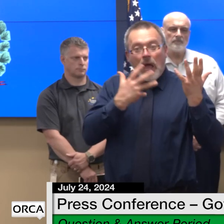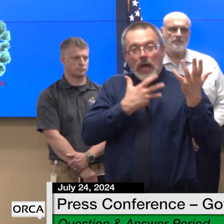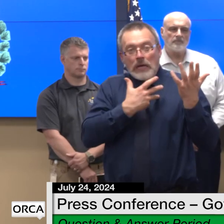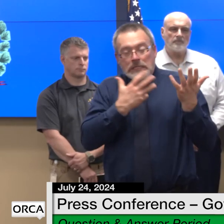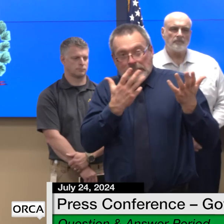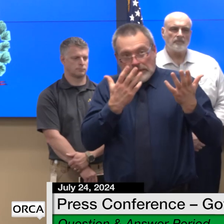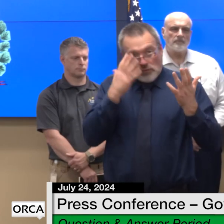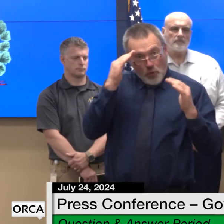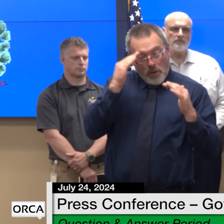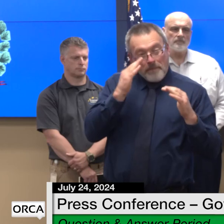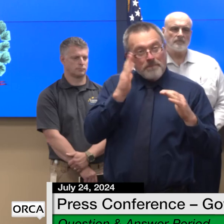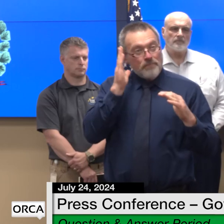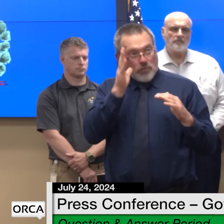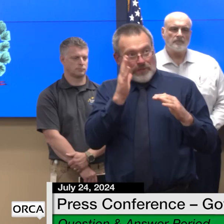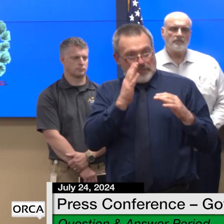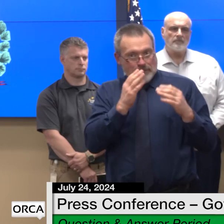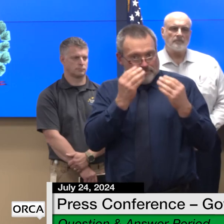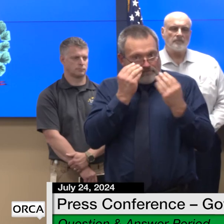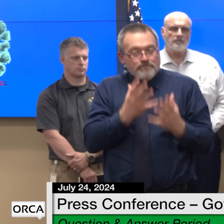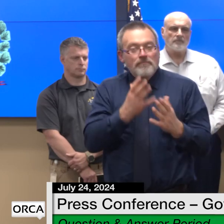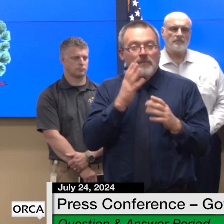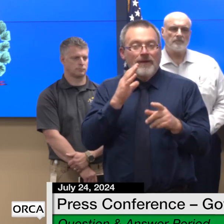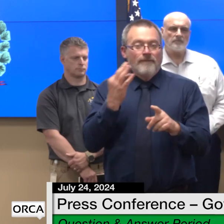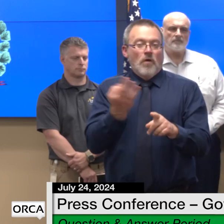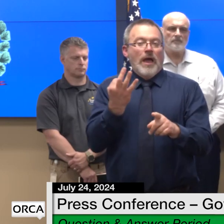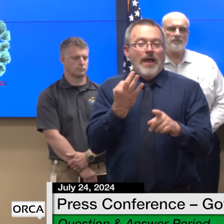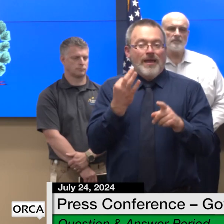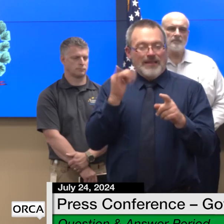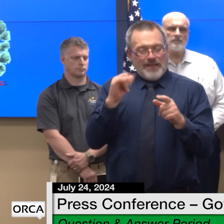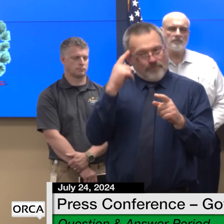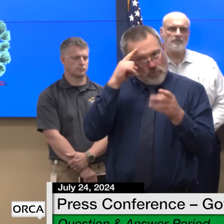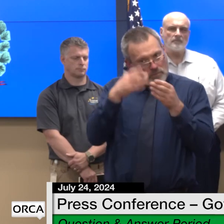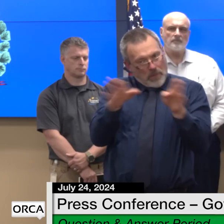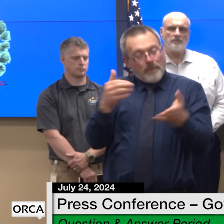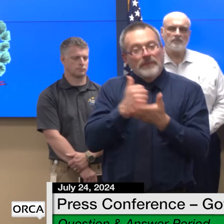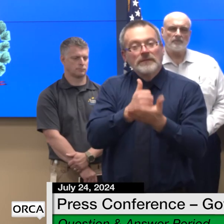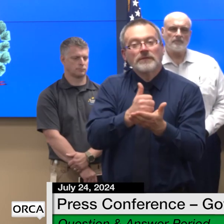and at least for public assistance, and then individual